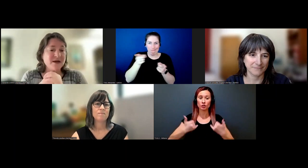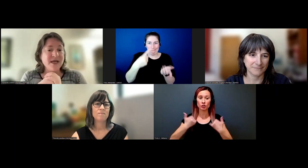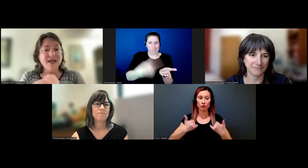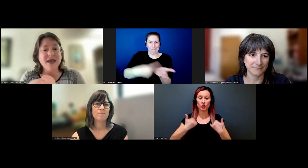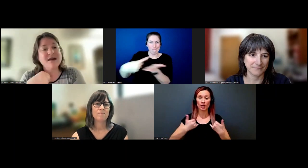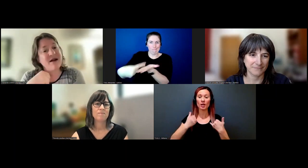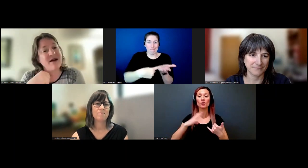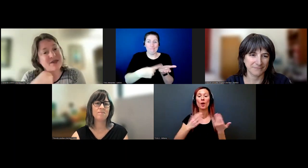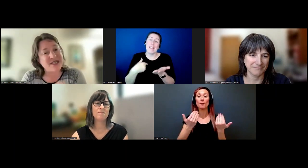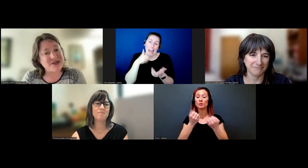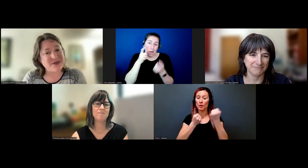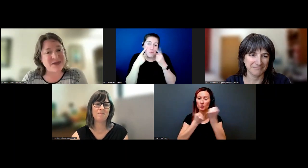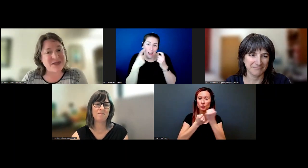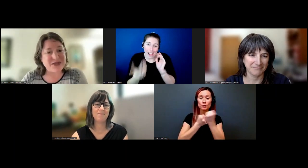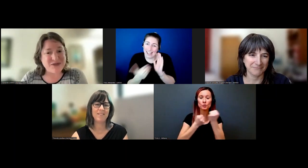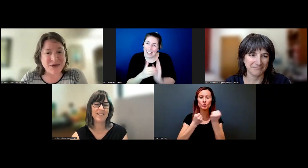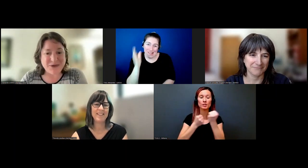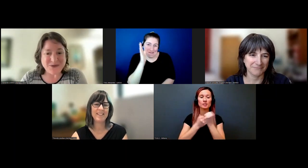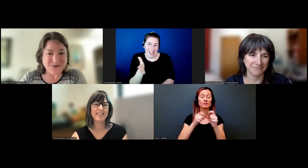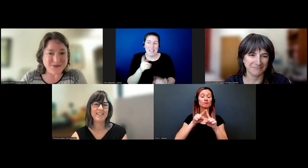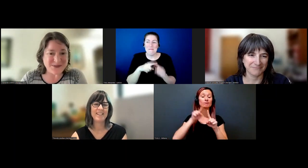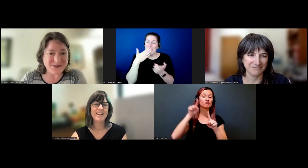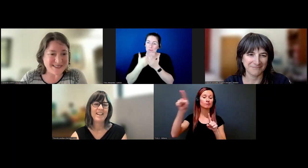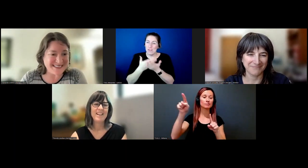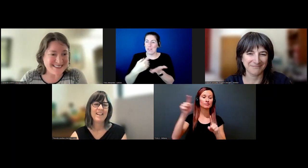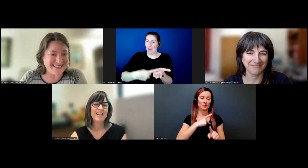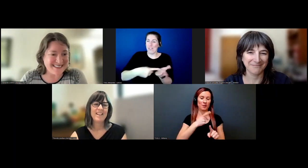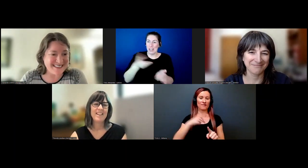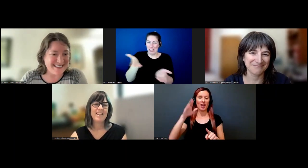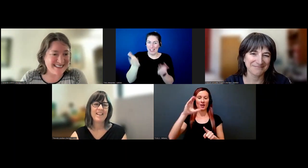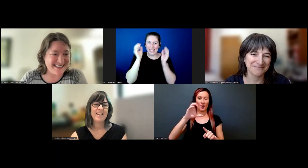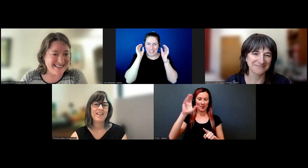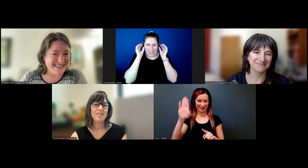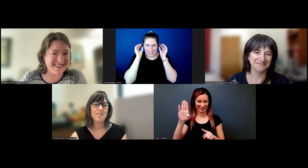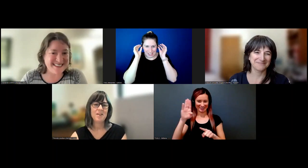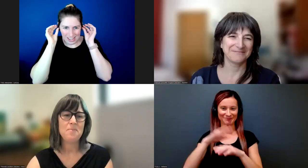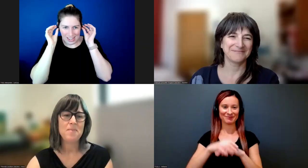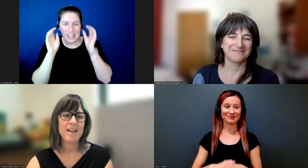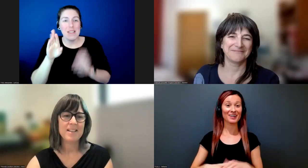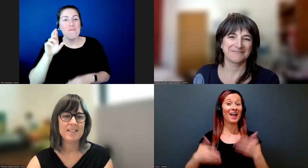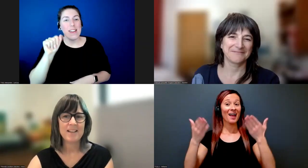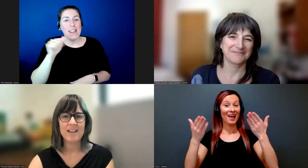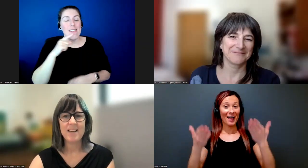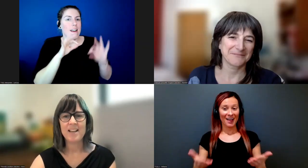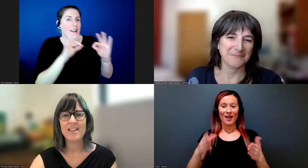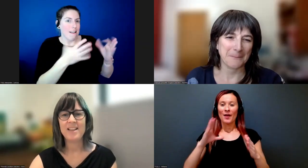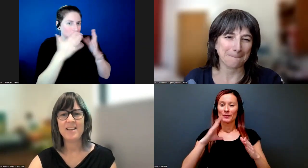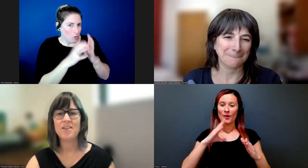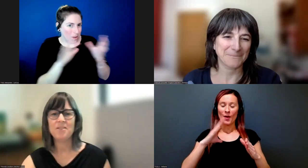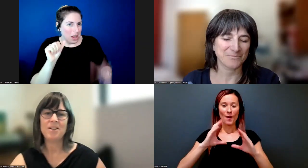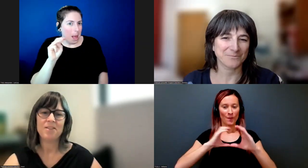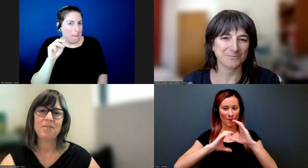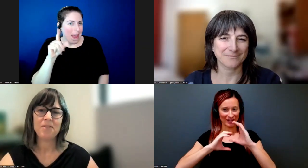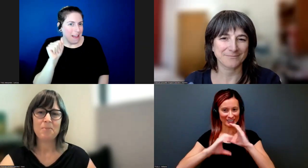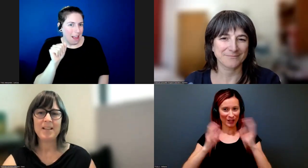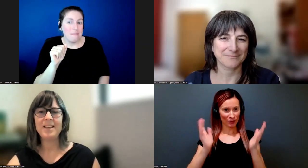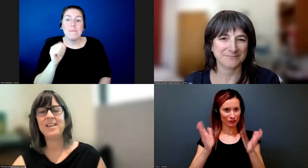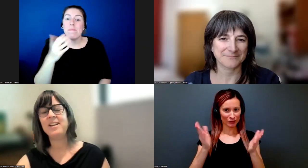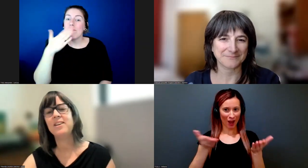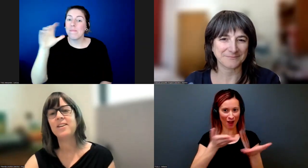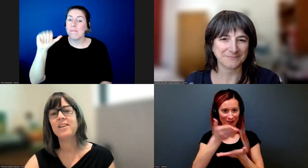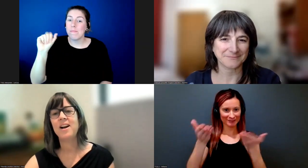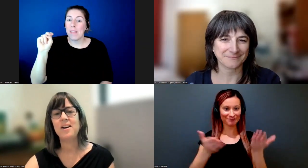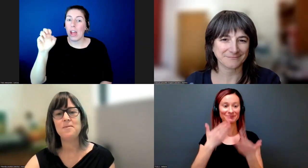start crying again, conversation between the two of you. Thank you, Amanda, and thank you, Anouk, for